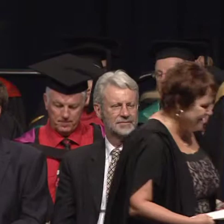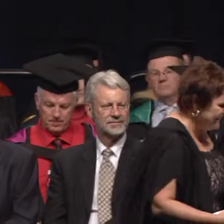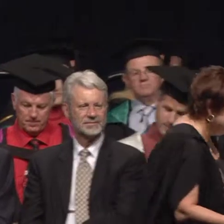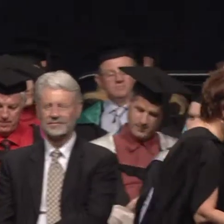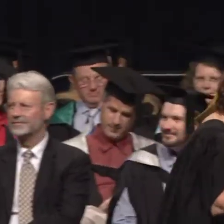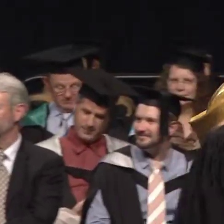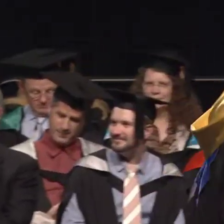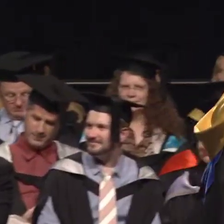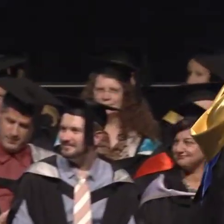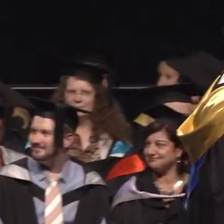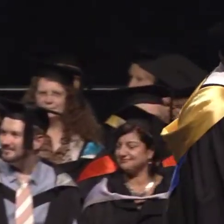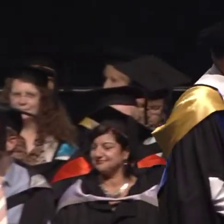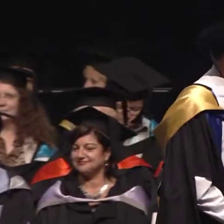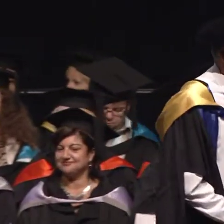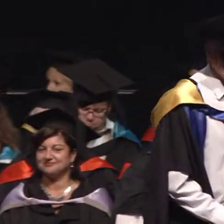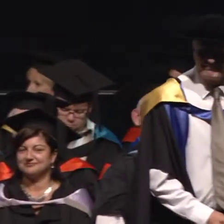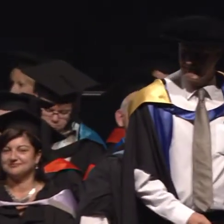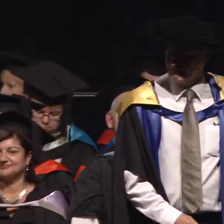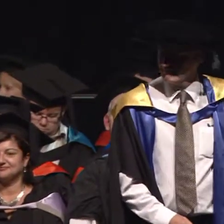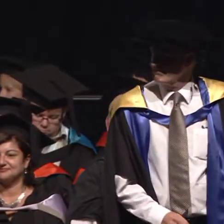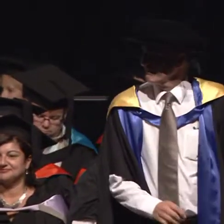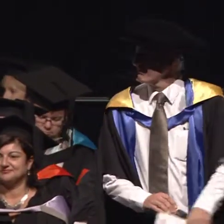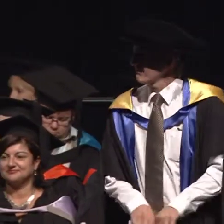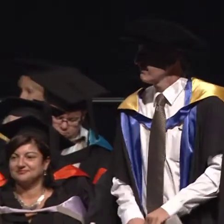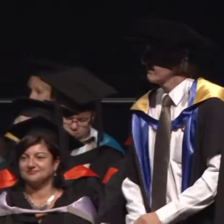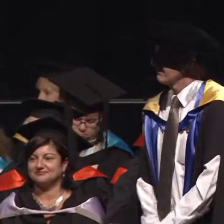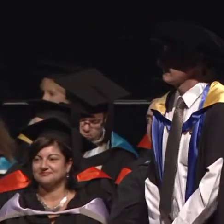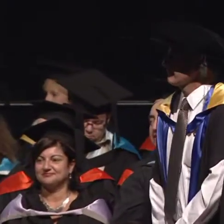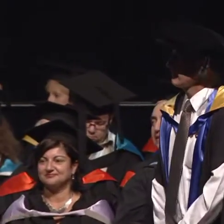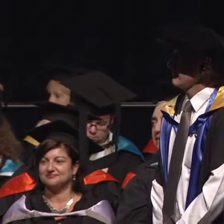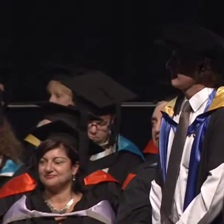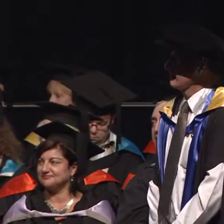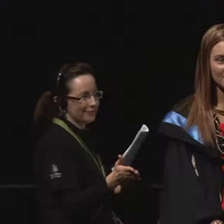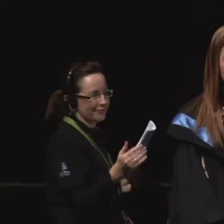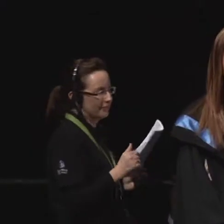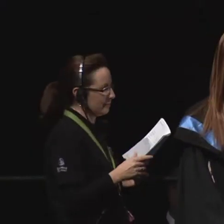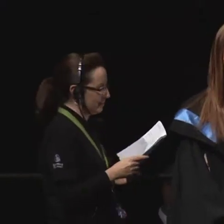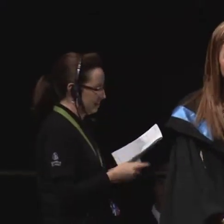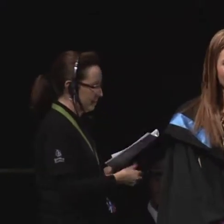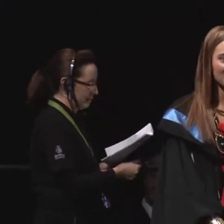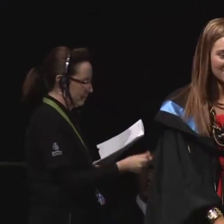I present to you the graduate for the Diploma in Business. Jordan Doherty.